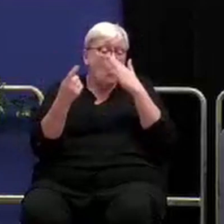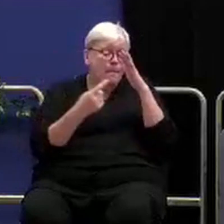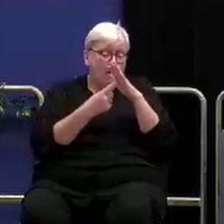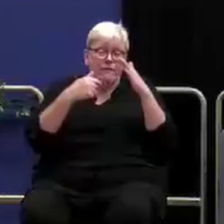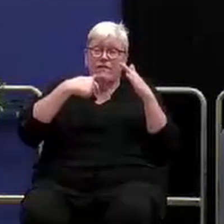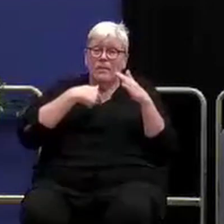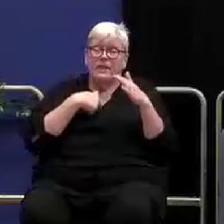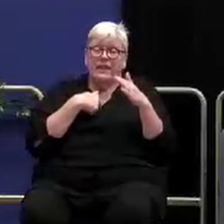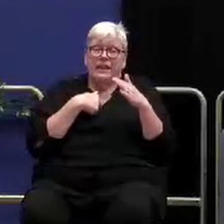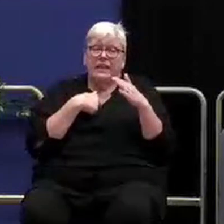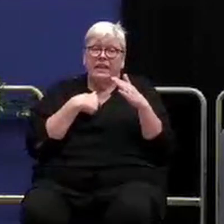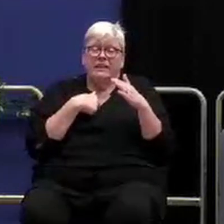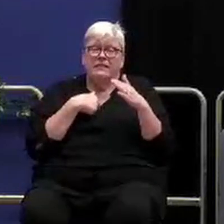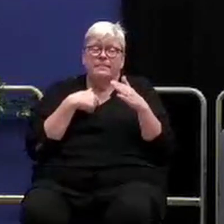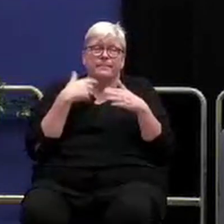than getting the